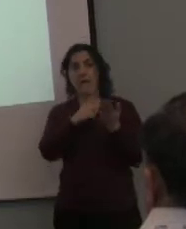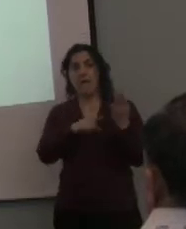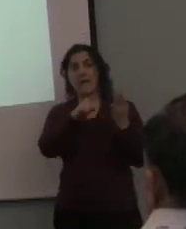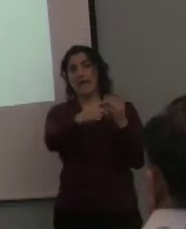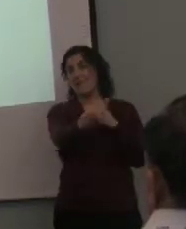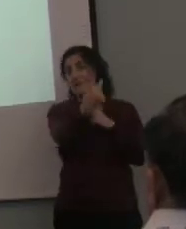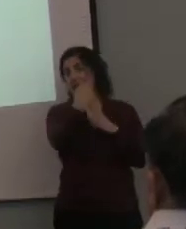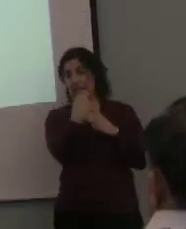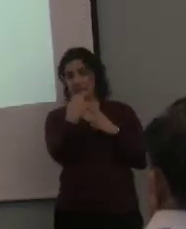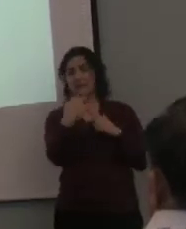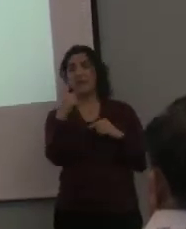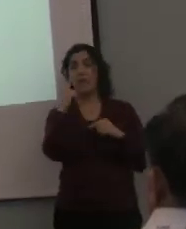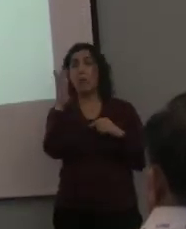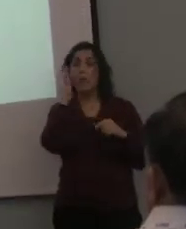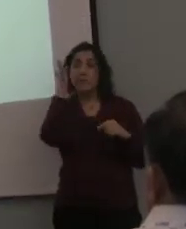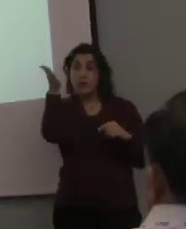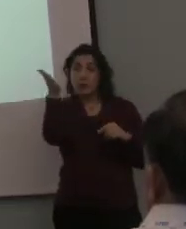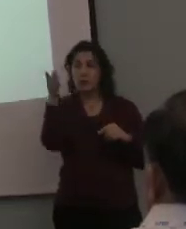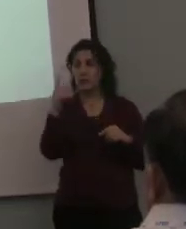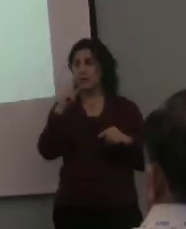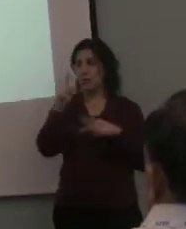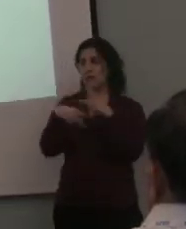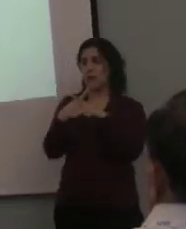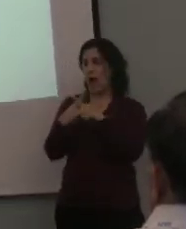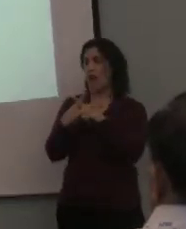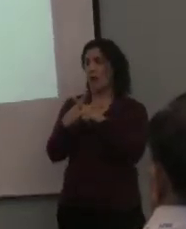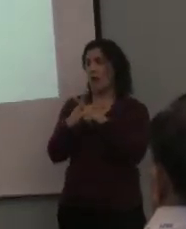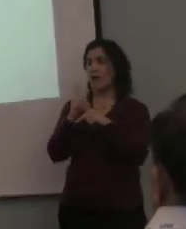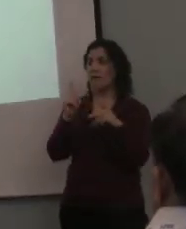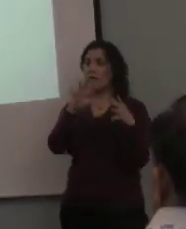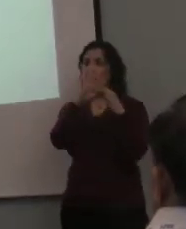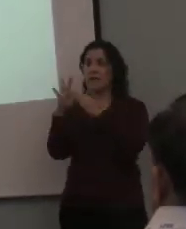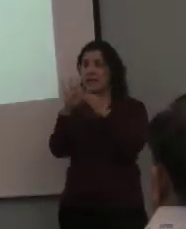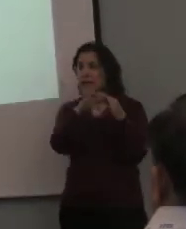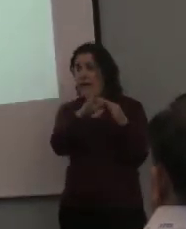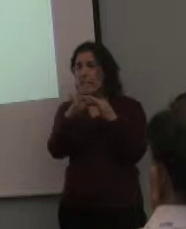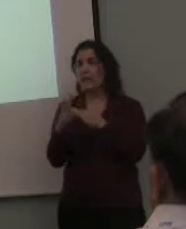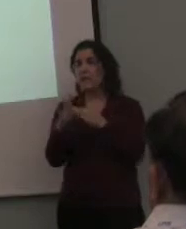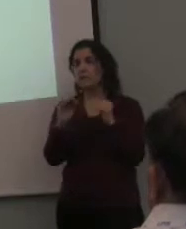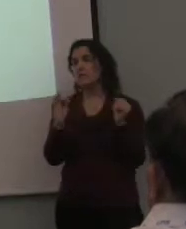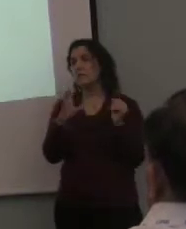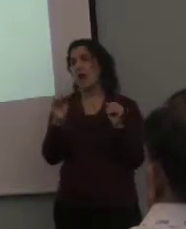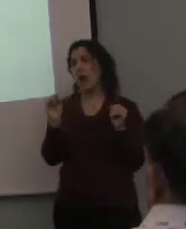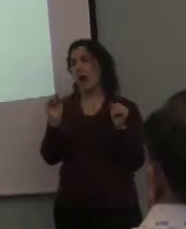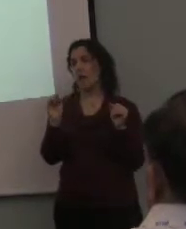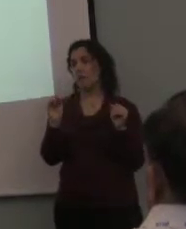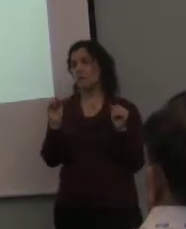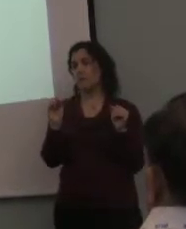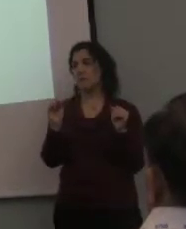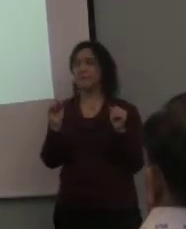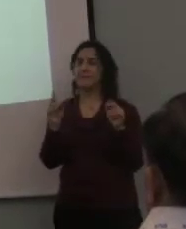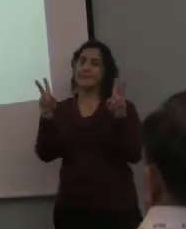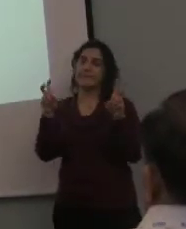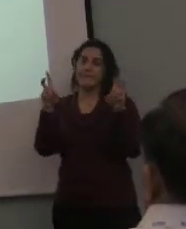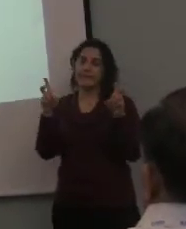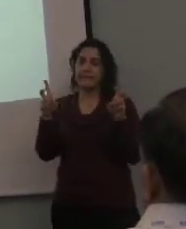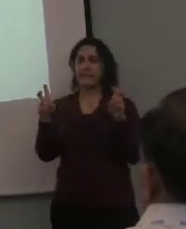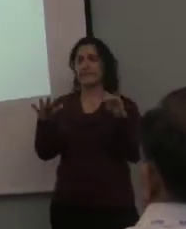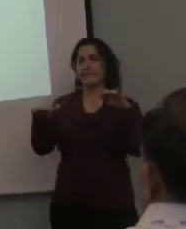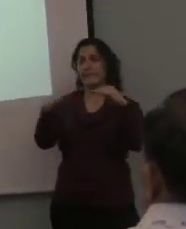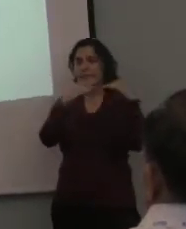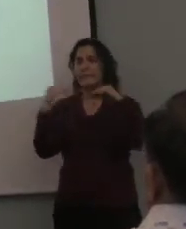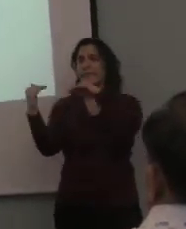sees in the future for this sort of linking and the, shall we say,